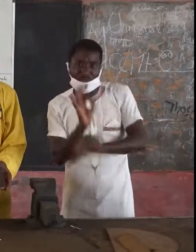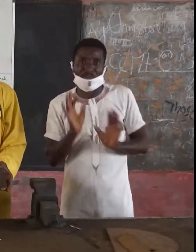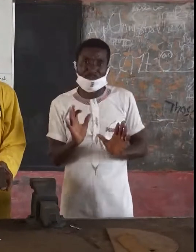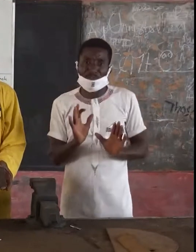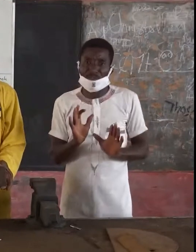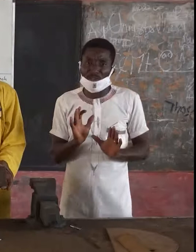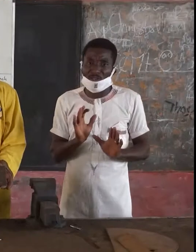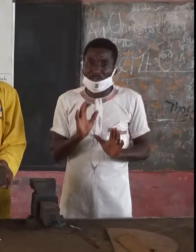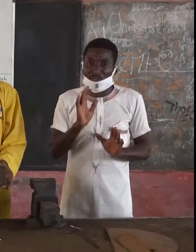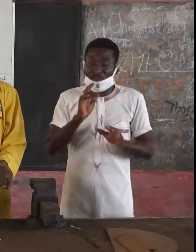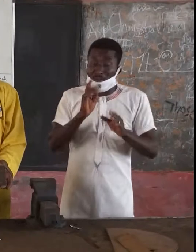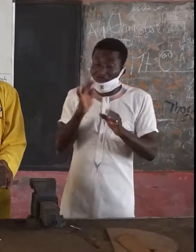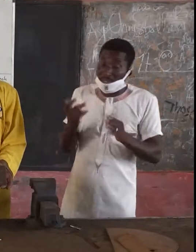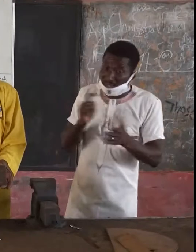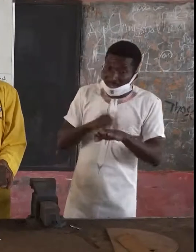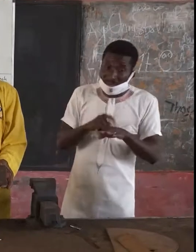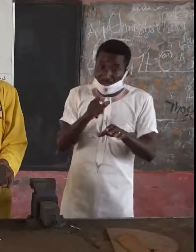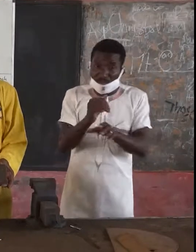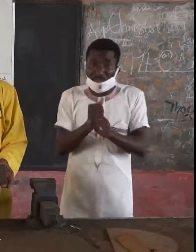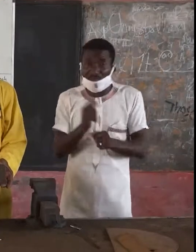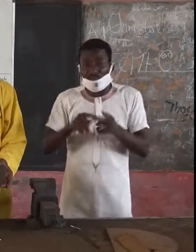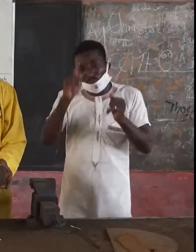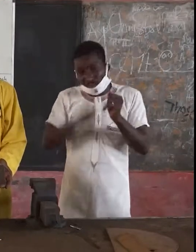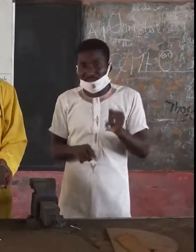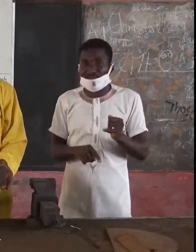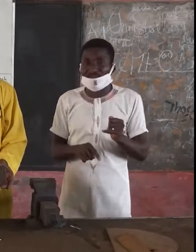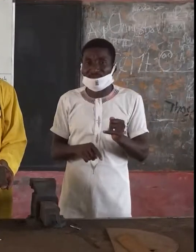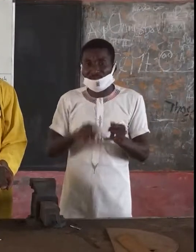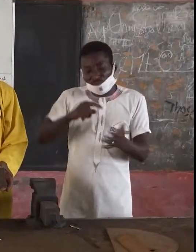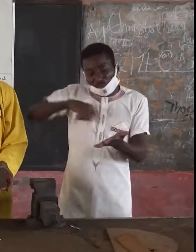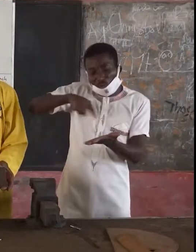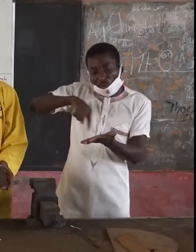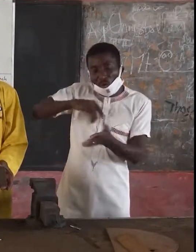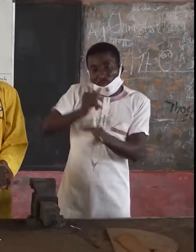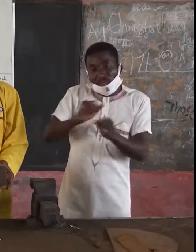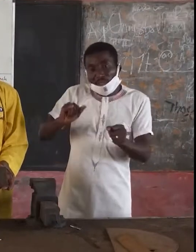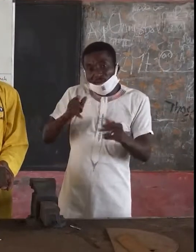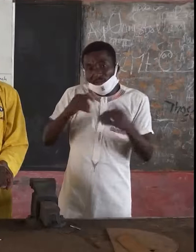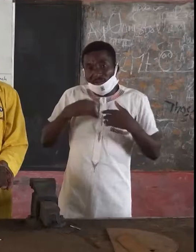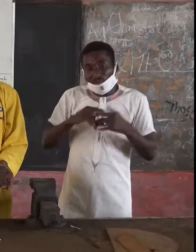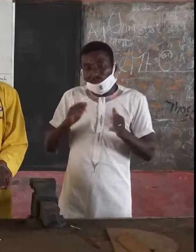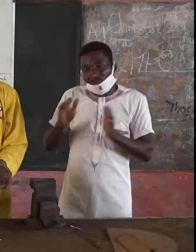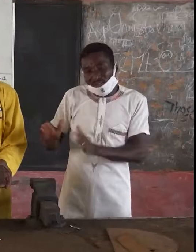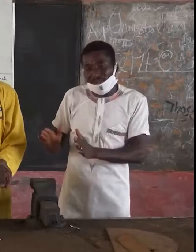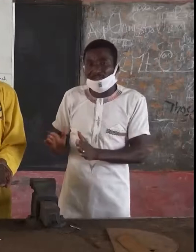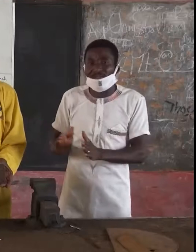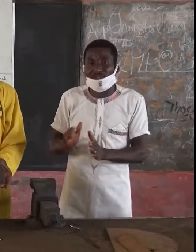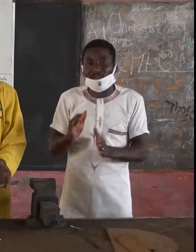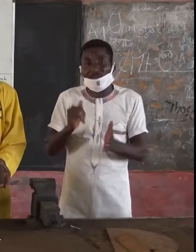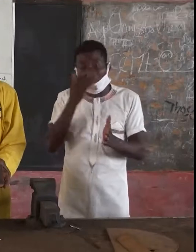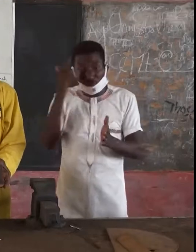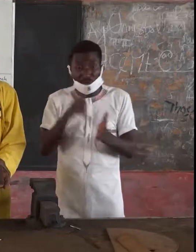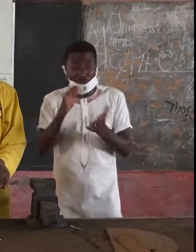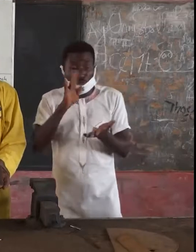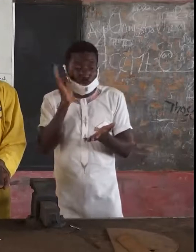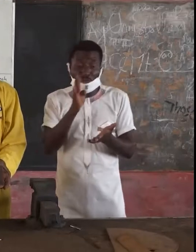bit. And by the time you are about to reach the end of the hole making, you have to relieve it a bit, because it will be like a